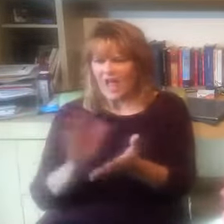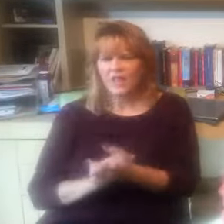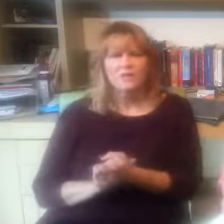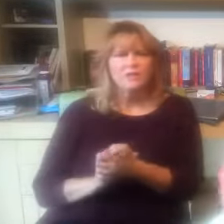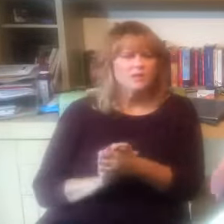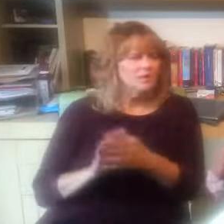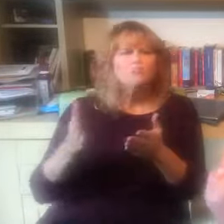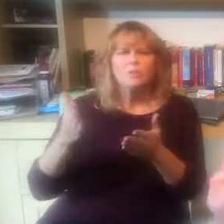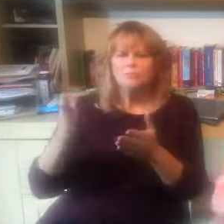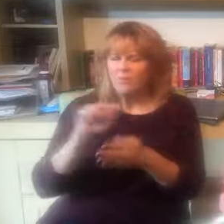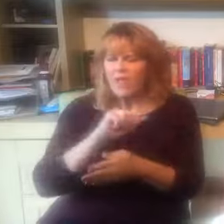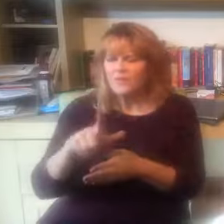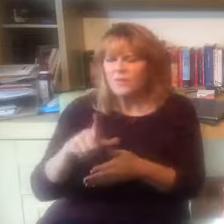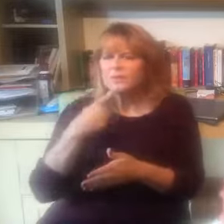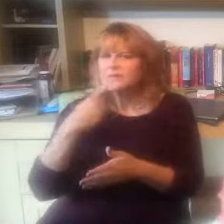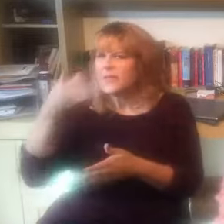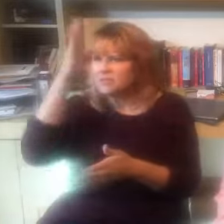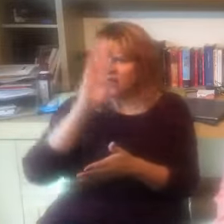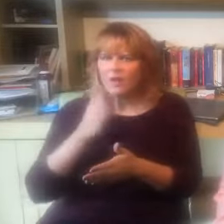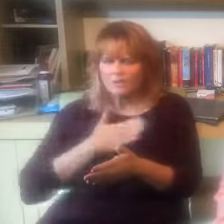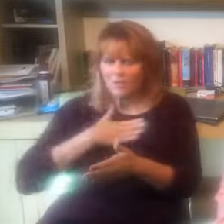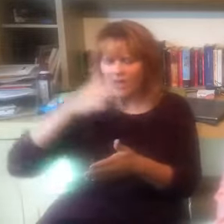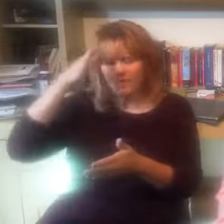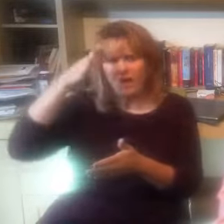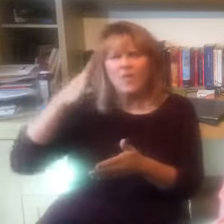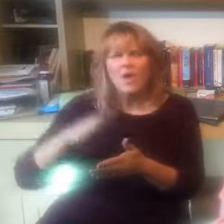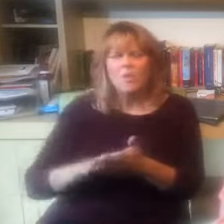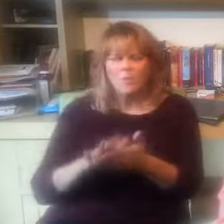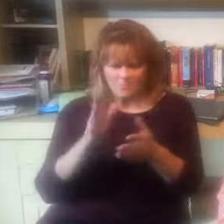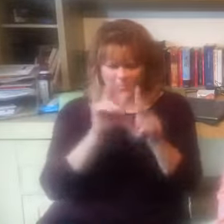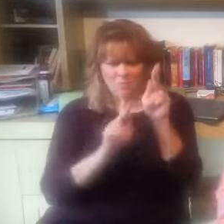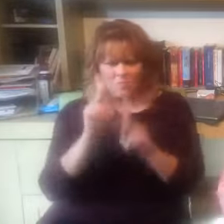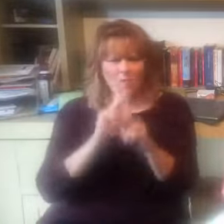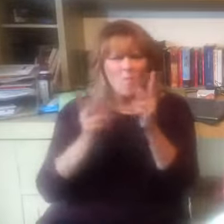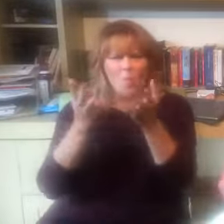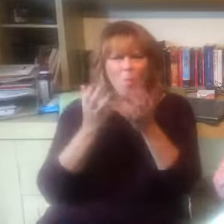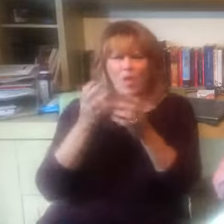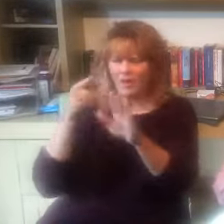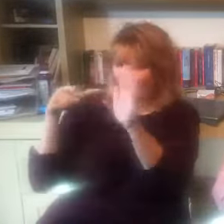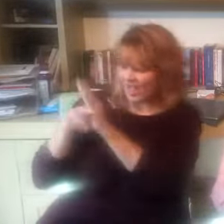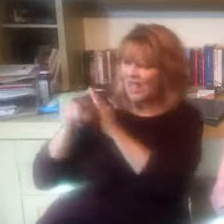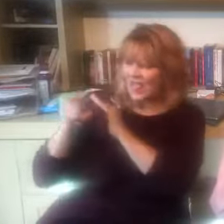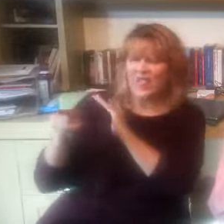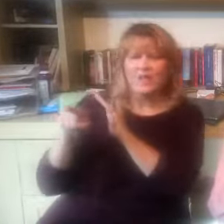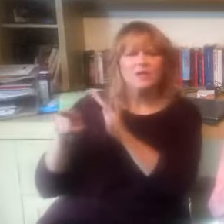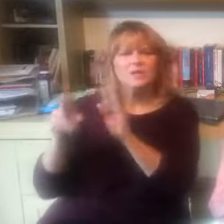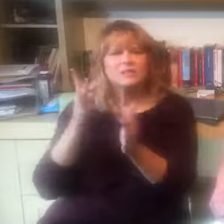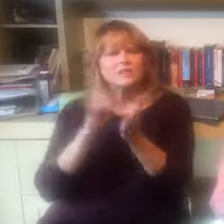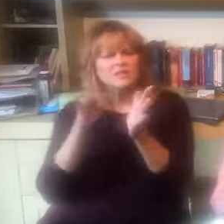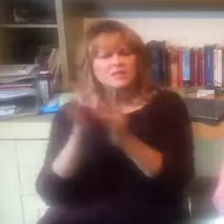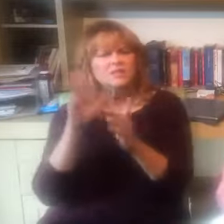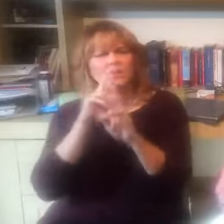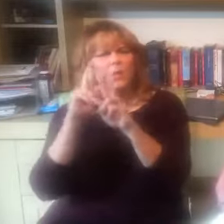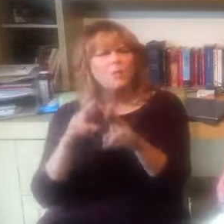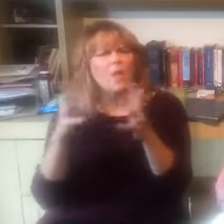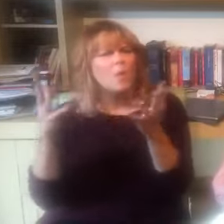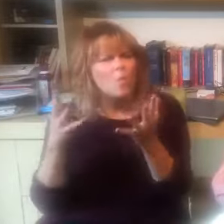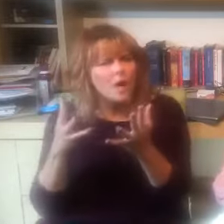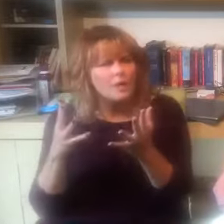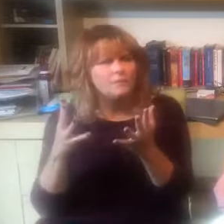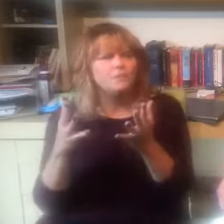father. Well, when Jesus said it, they wanted to stone him. And here was his reply that you